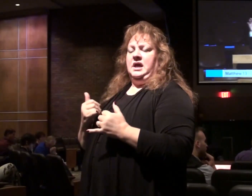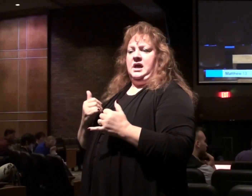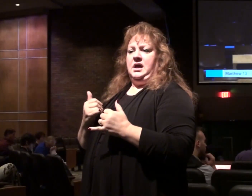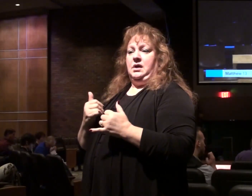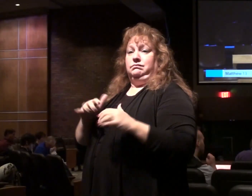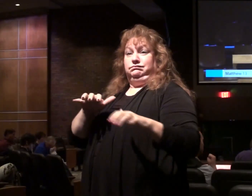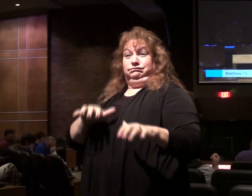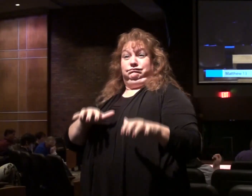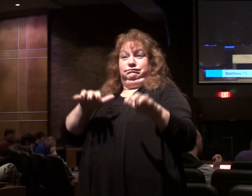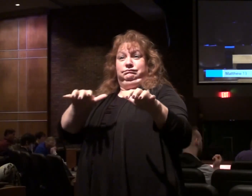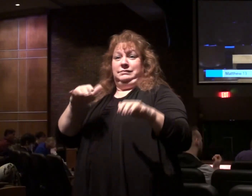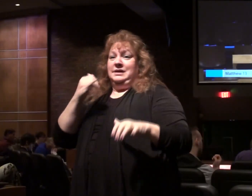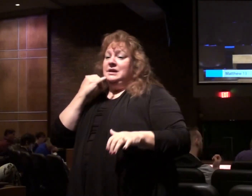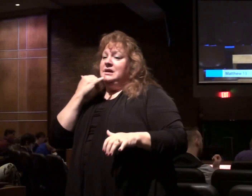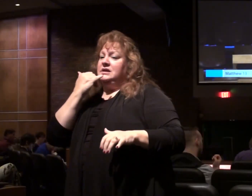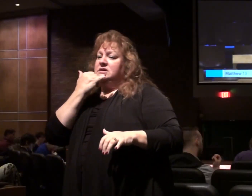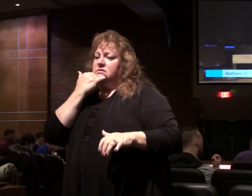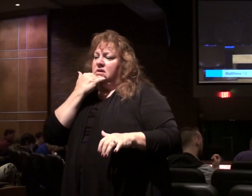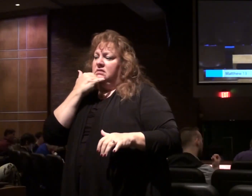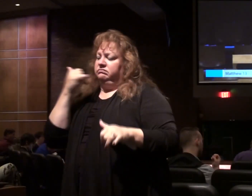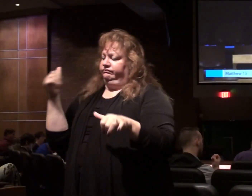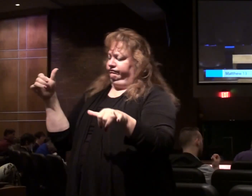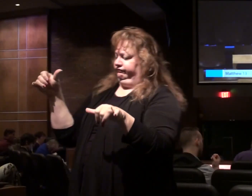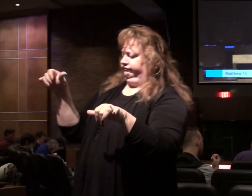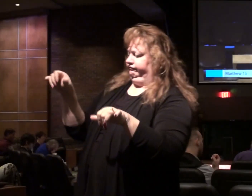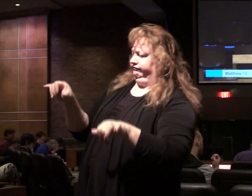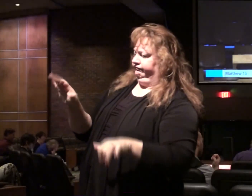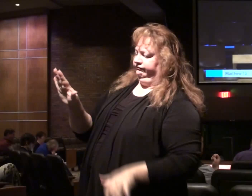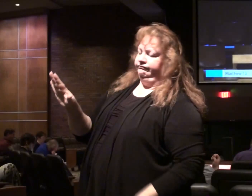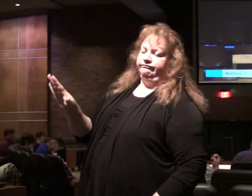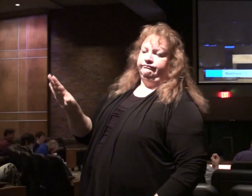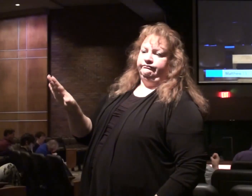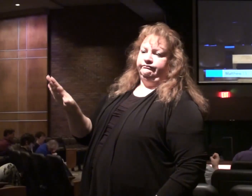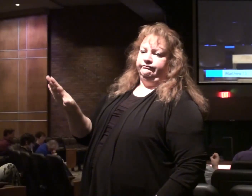nation Israel's rejection of their Messiah